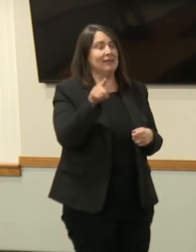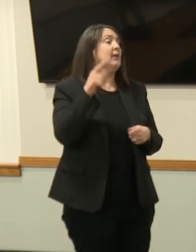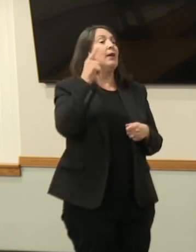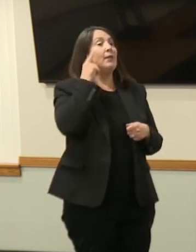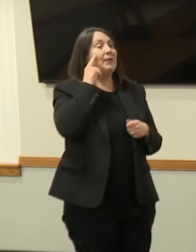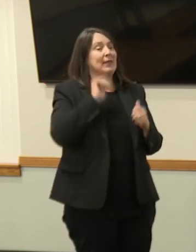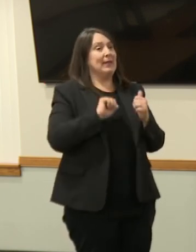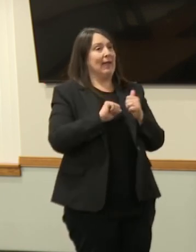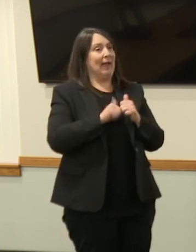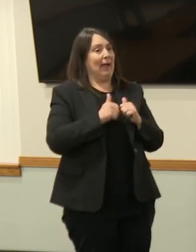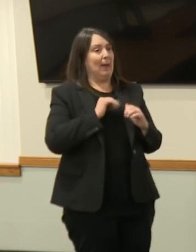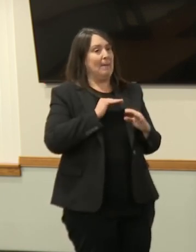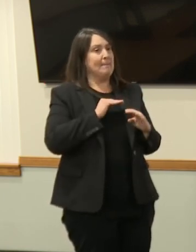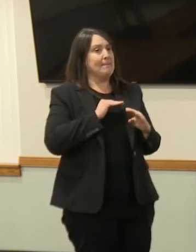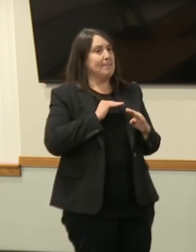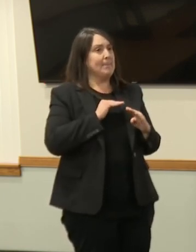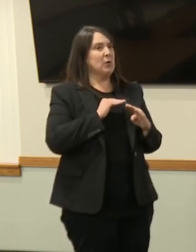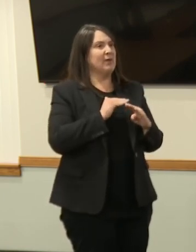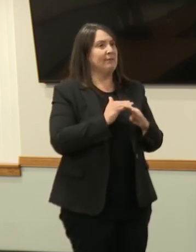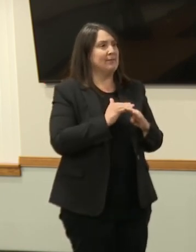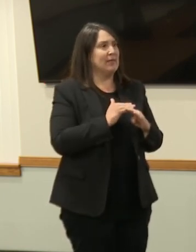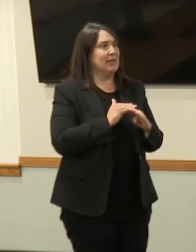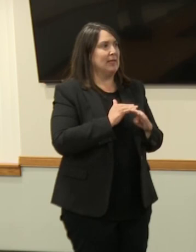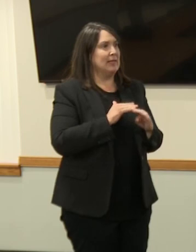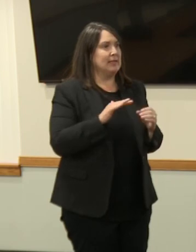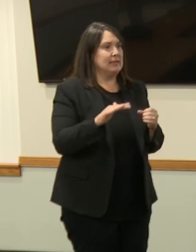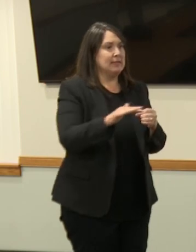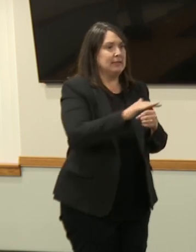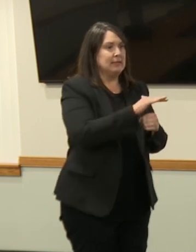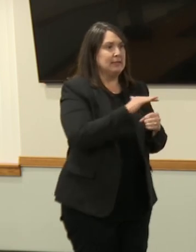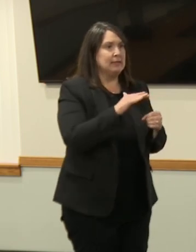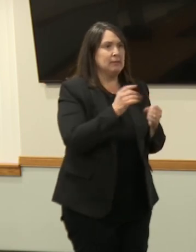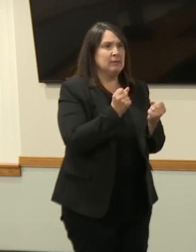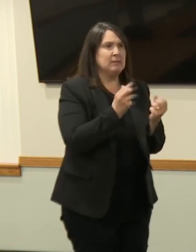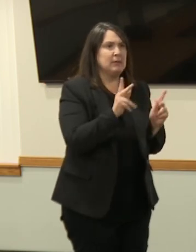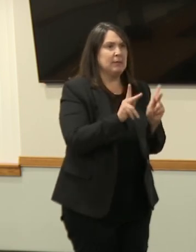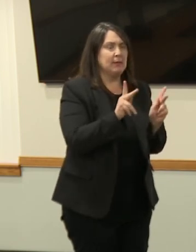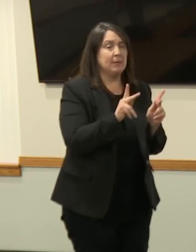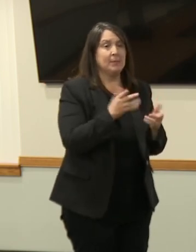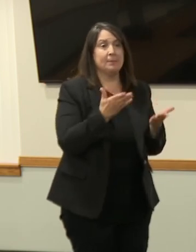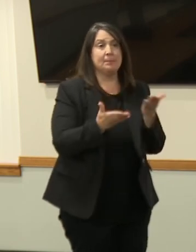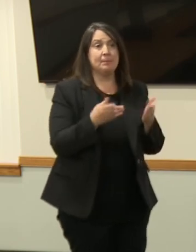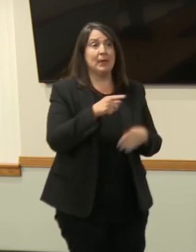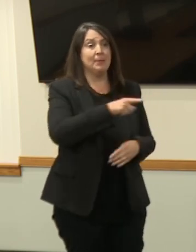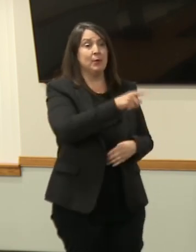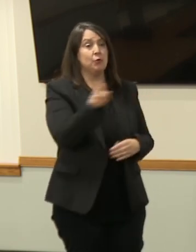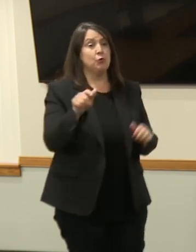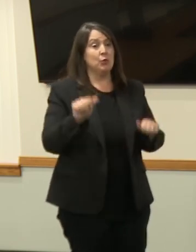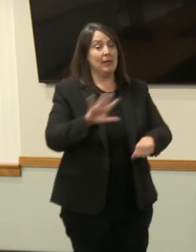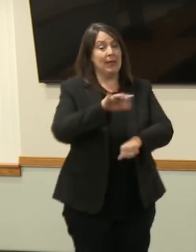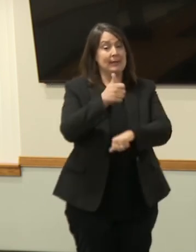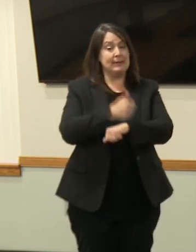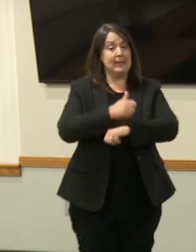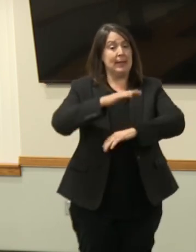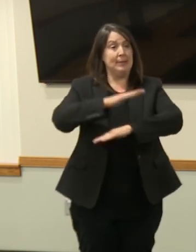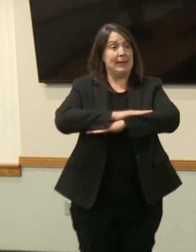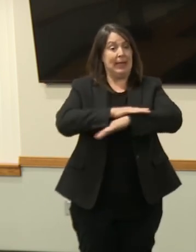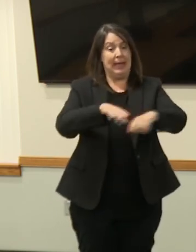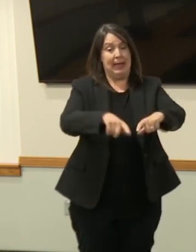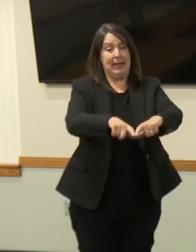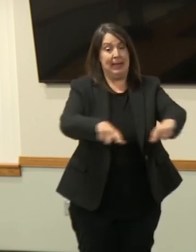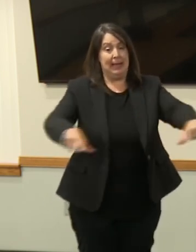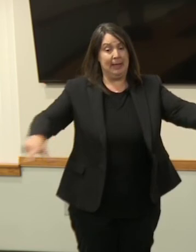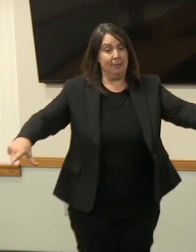people from gathering and kind of getting into high concentration? So perhaps putting a table or something outward so that you can have social distancing